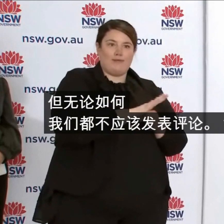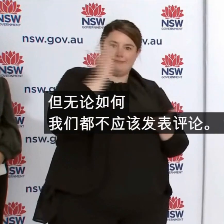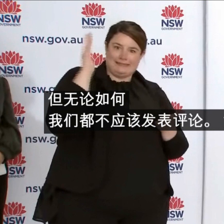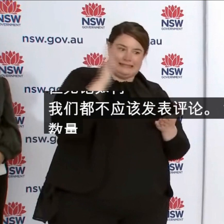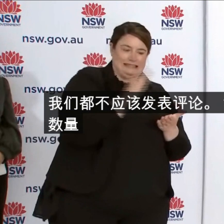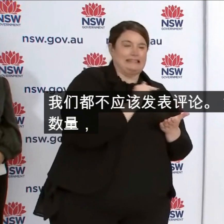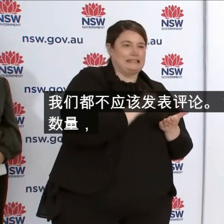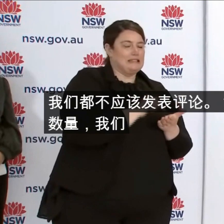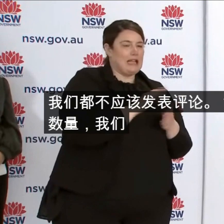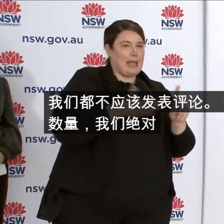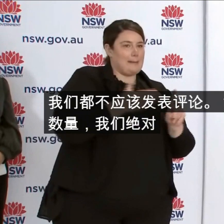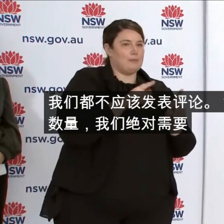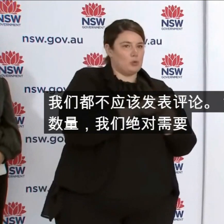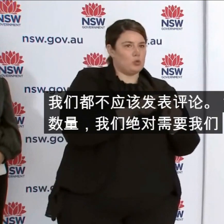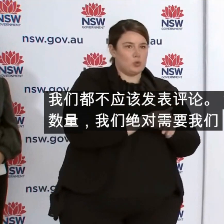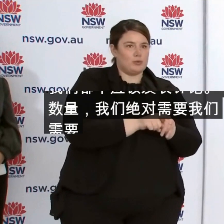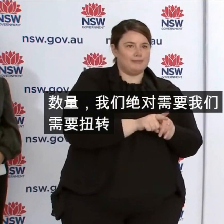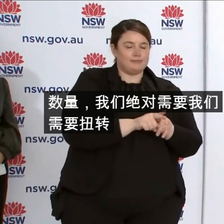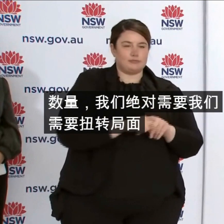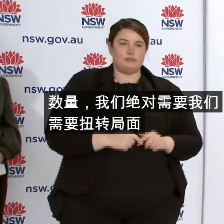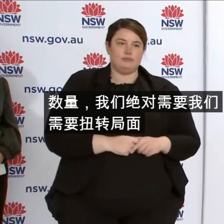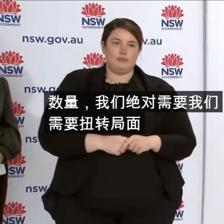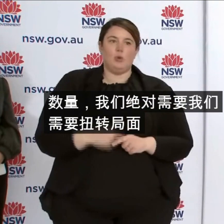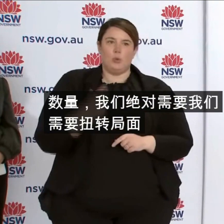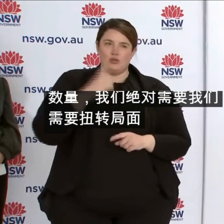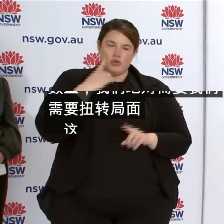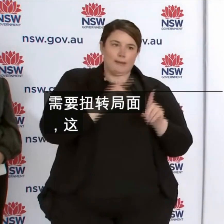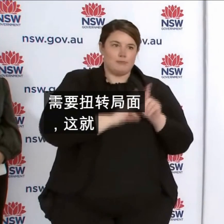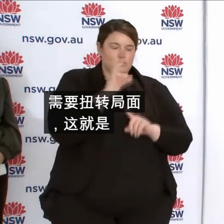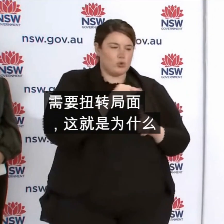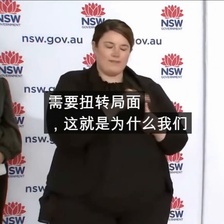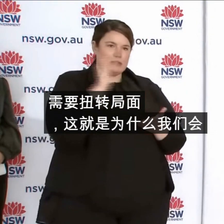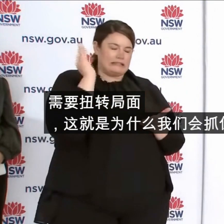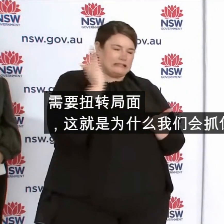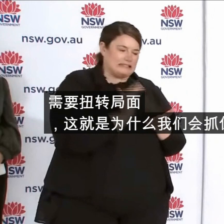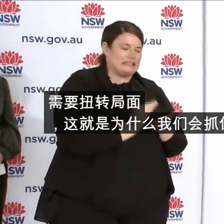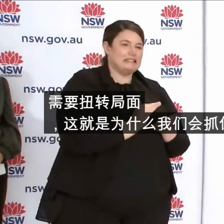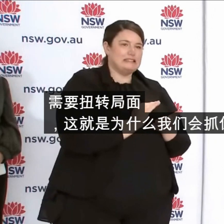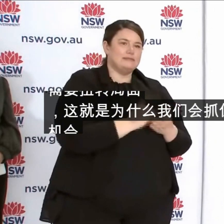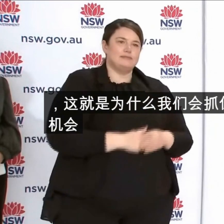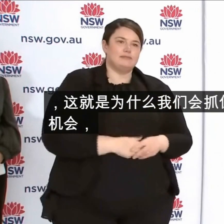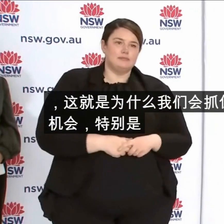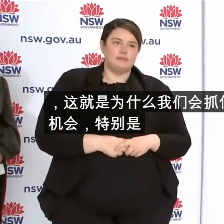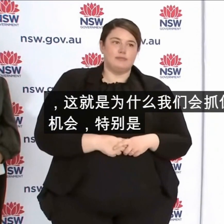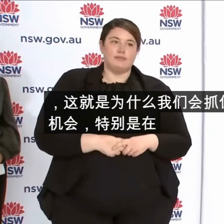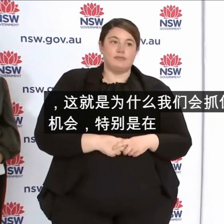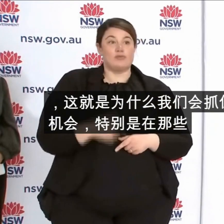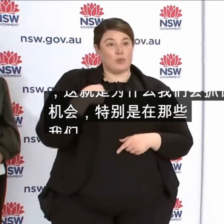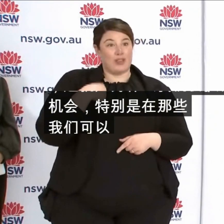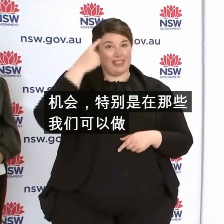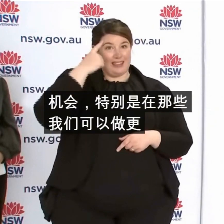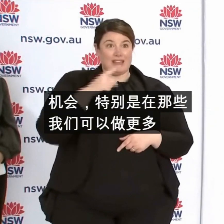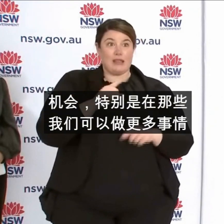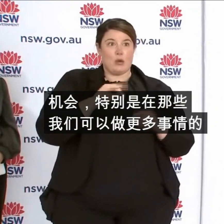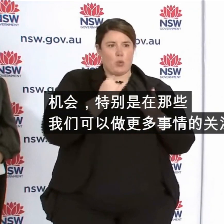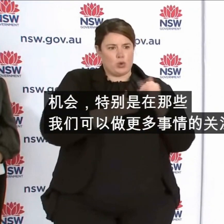shouldn't get the case numbers down. We absolutely need to. We need to turn the corner. And that's why we look at every opportunity we have, especially in those